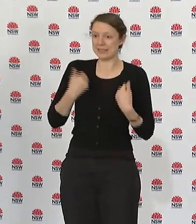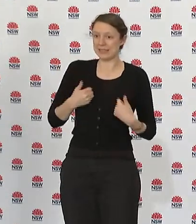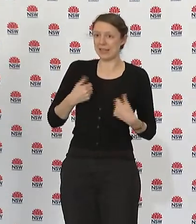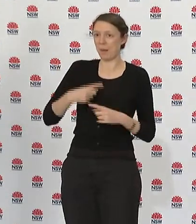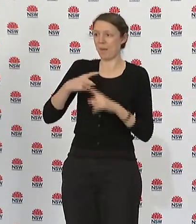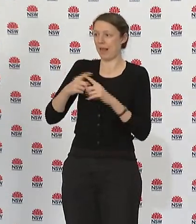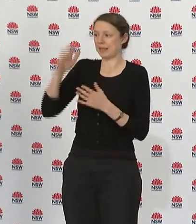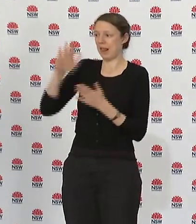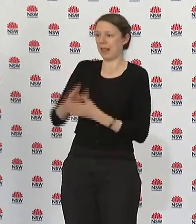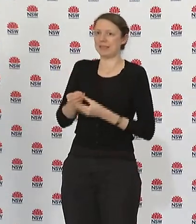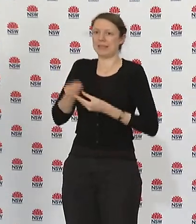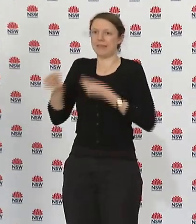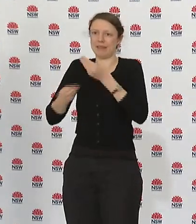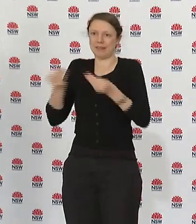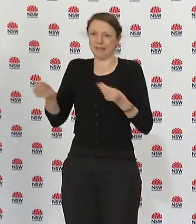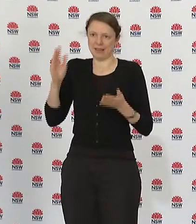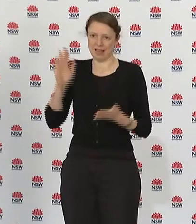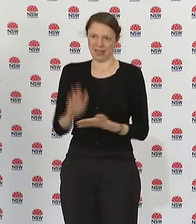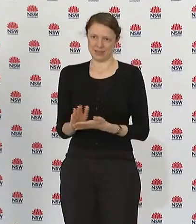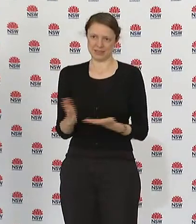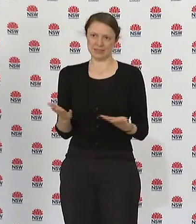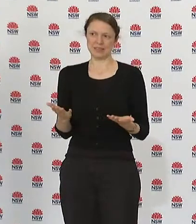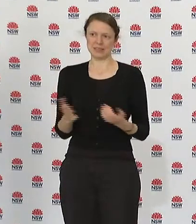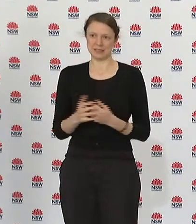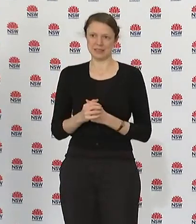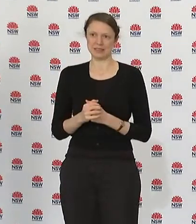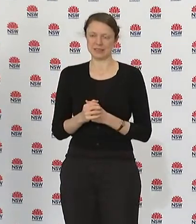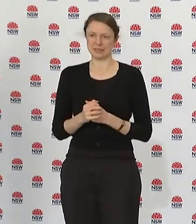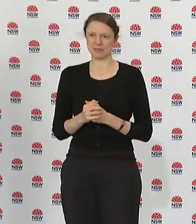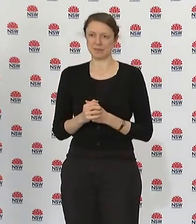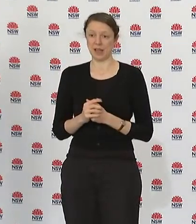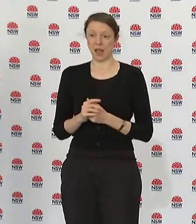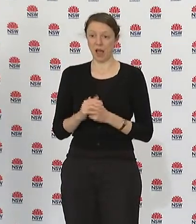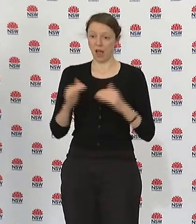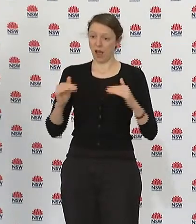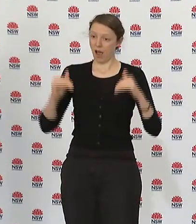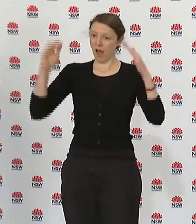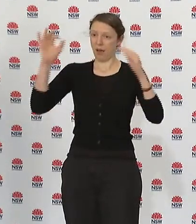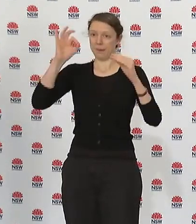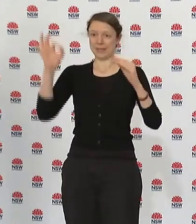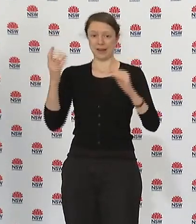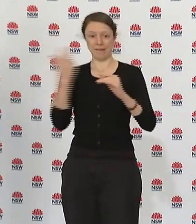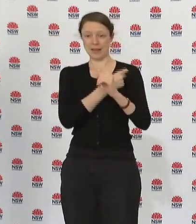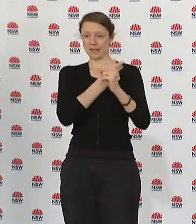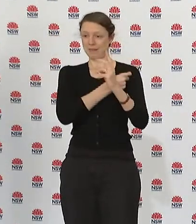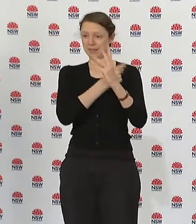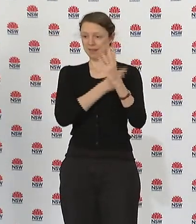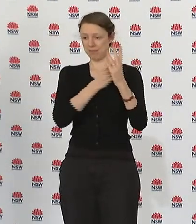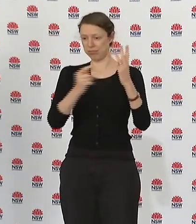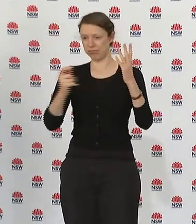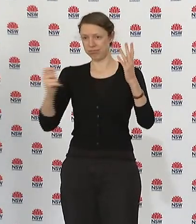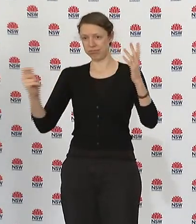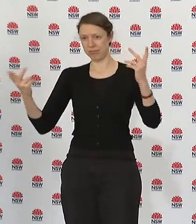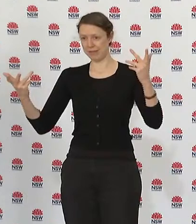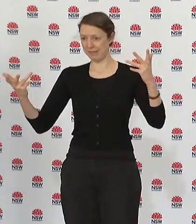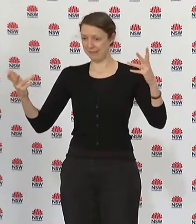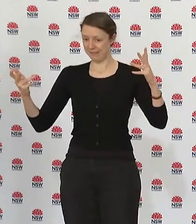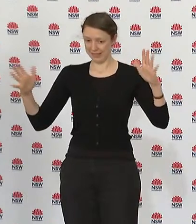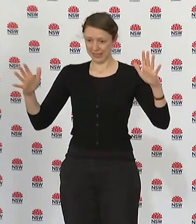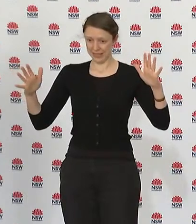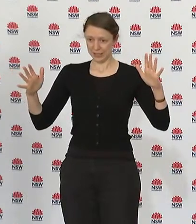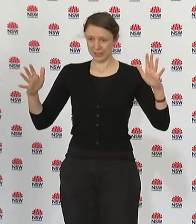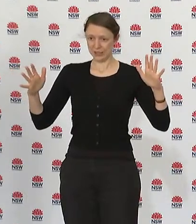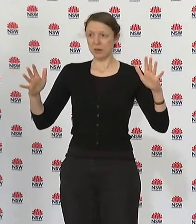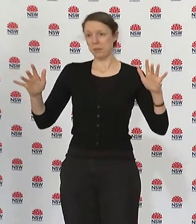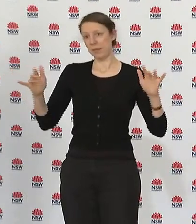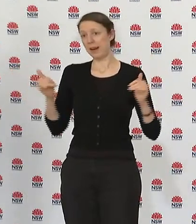no doubt that having high rates of vaccination amongst the population gives you those opportunities which we currently don't have. So